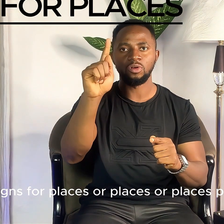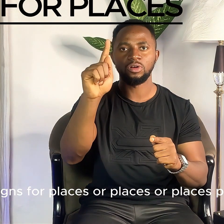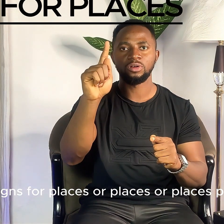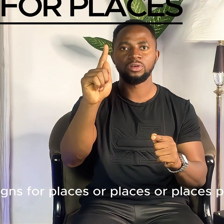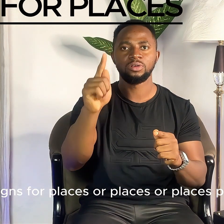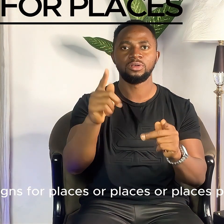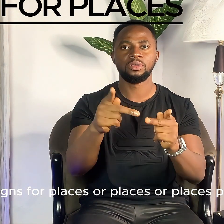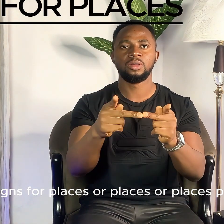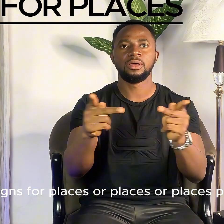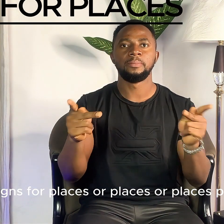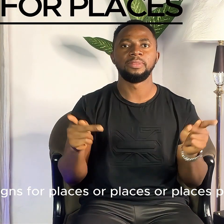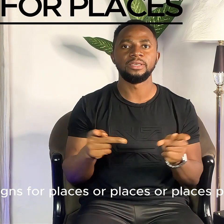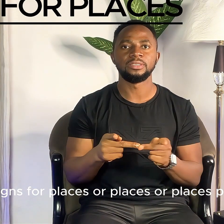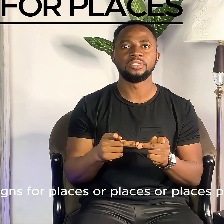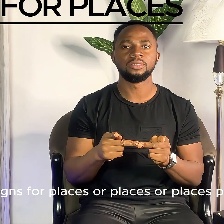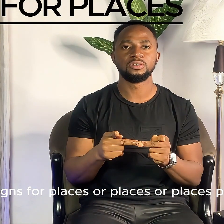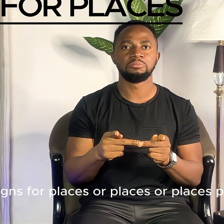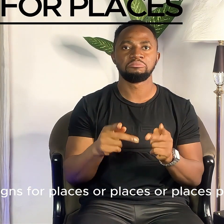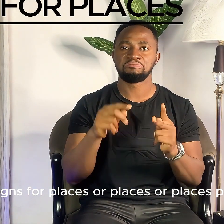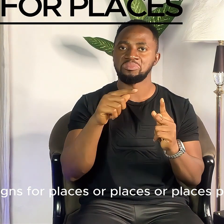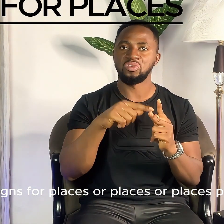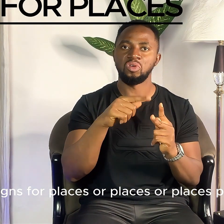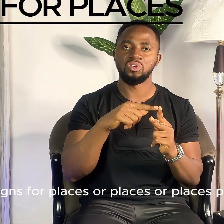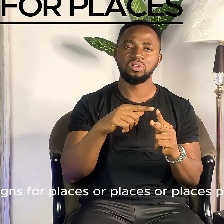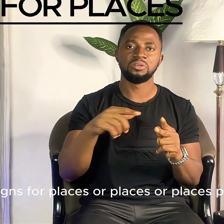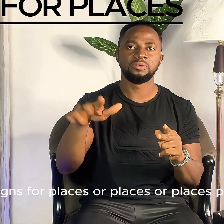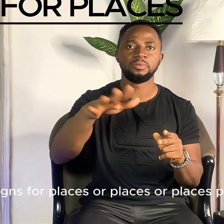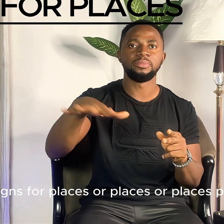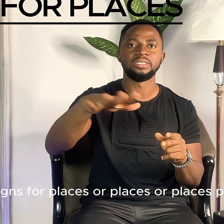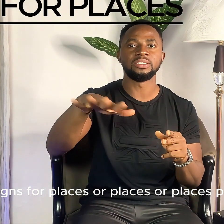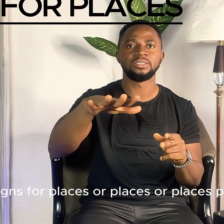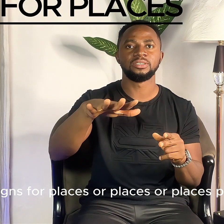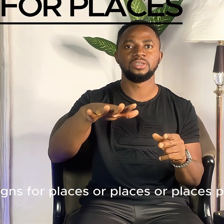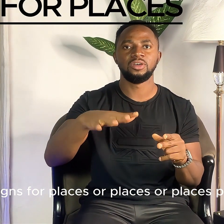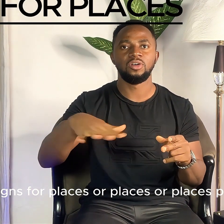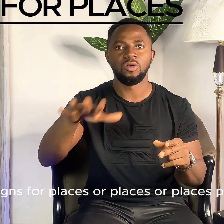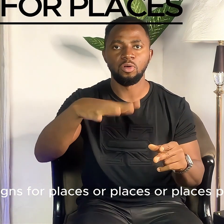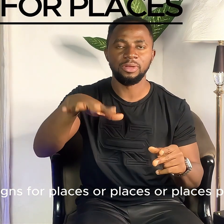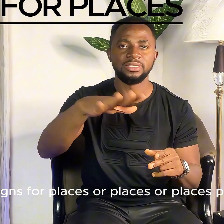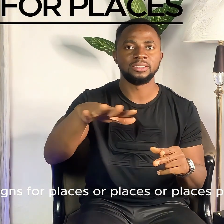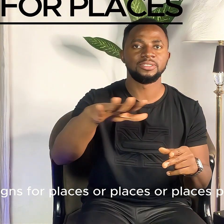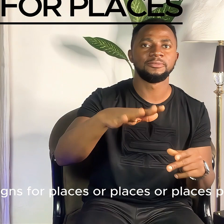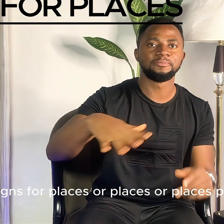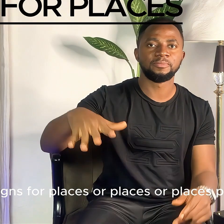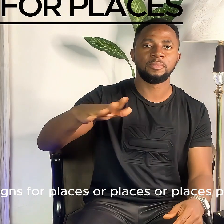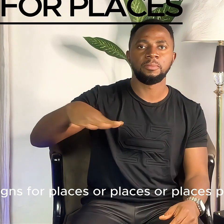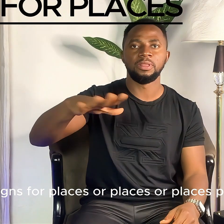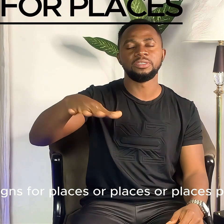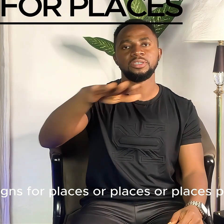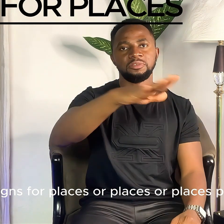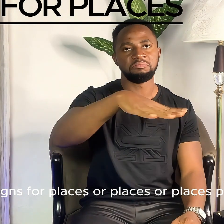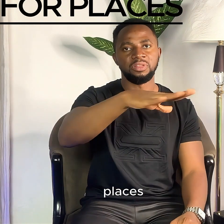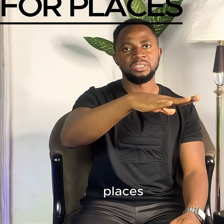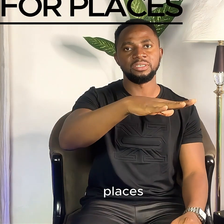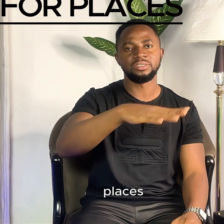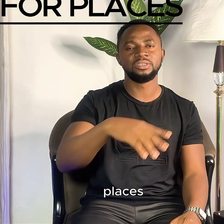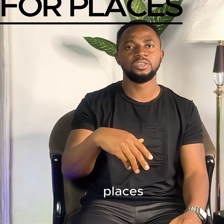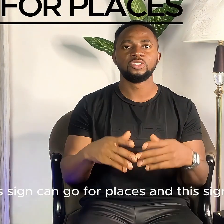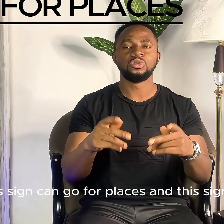for places, or places, or places, places, places. So this